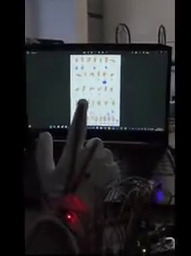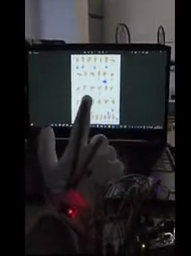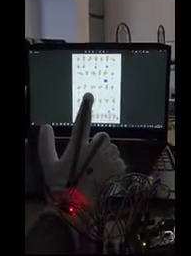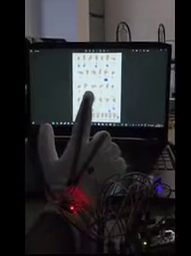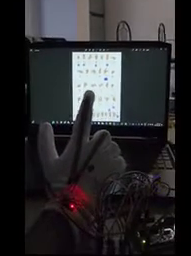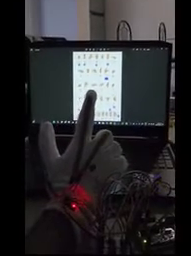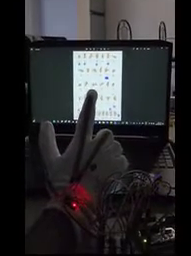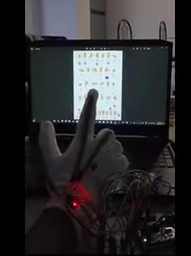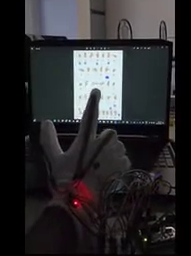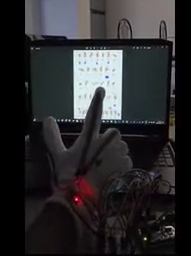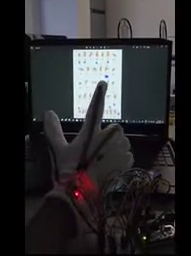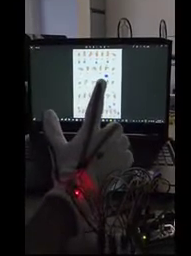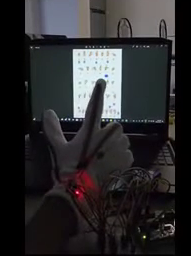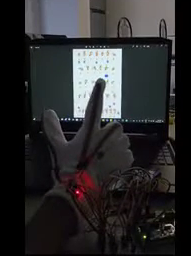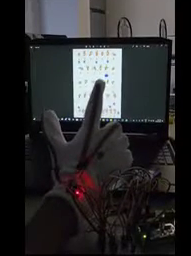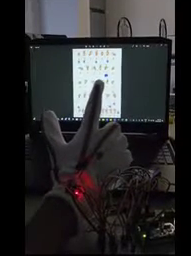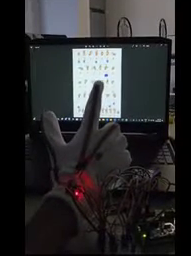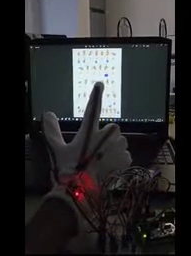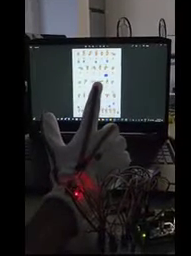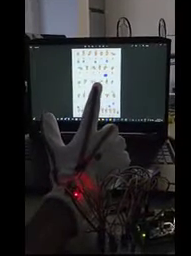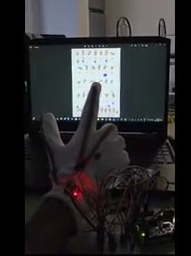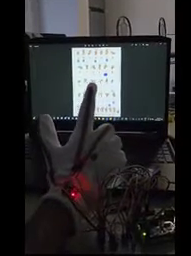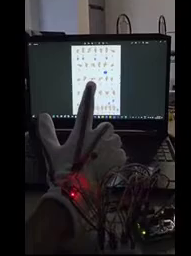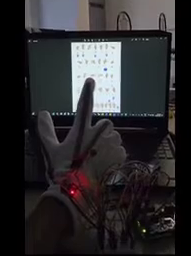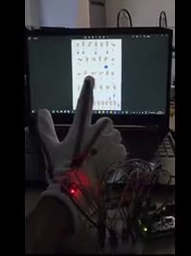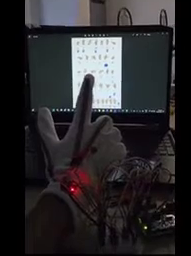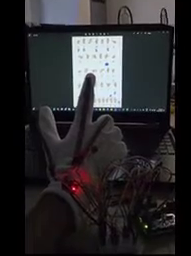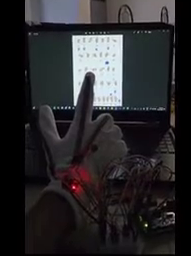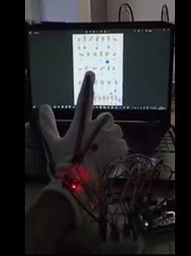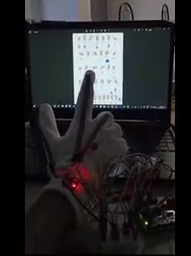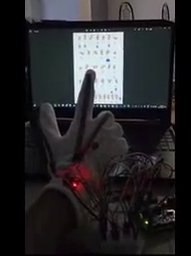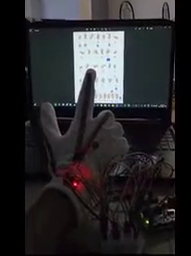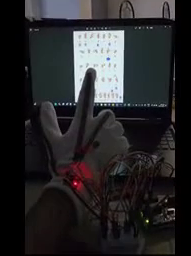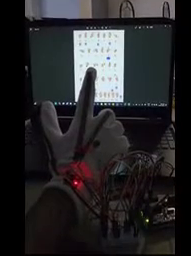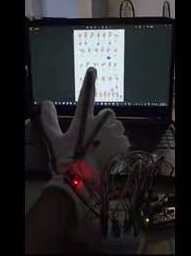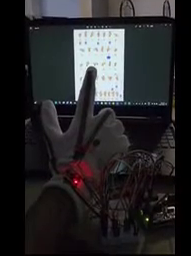So if we do this, it should give us an output of L.